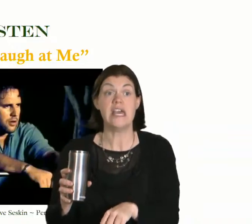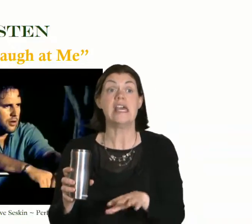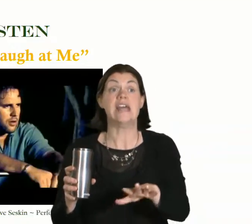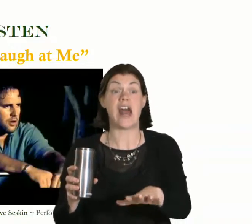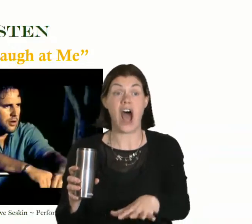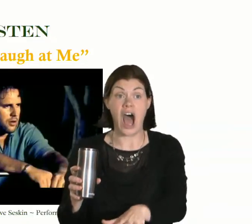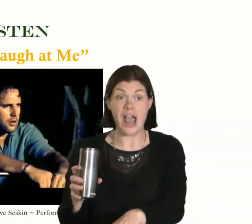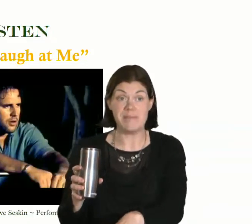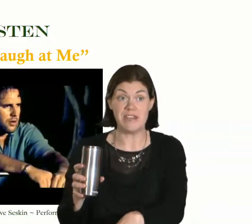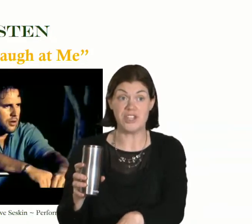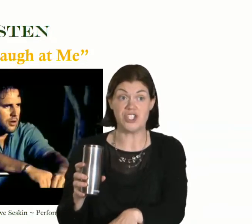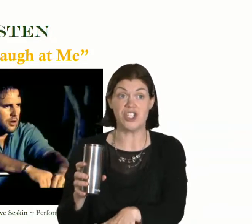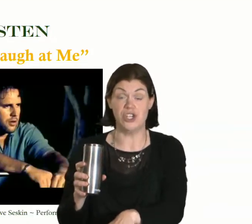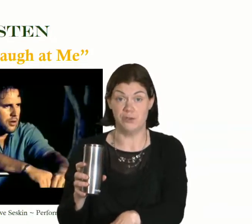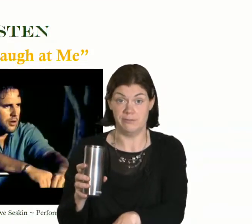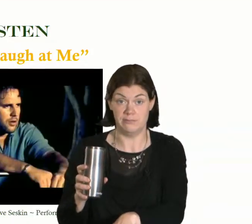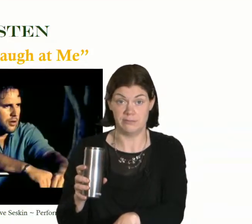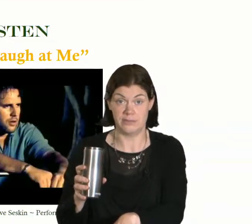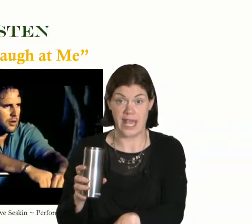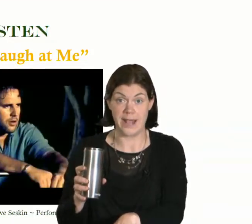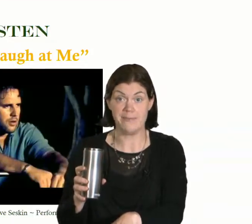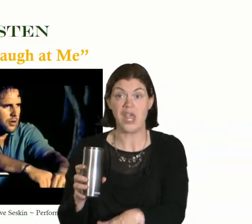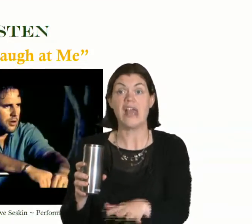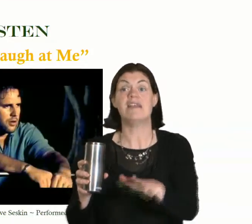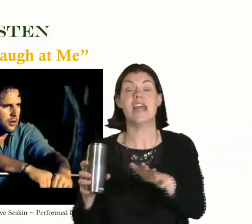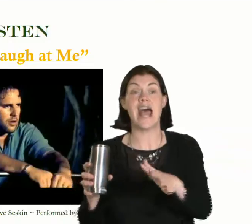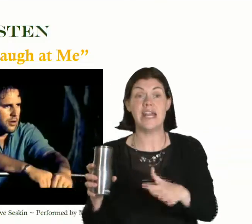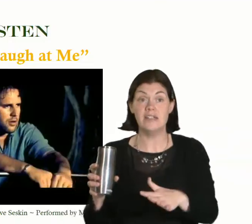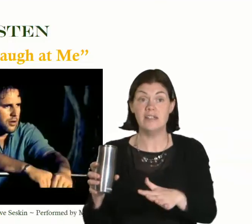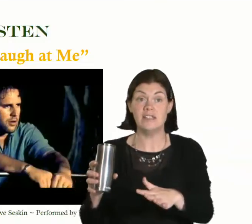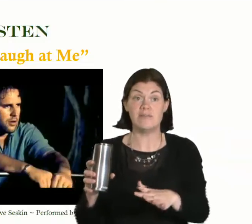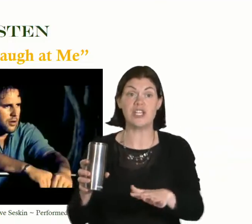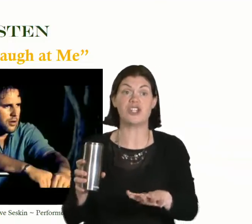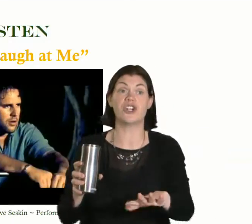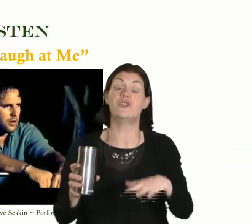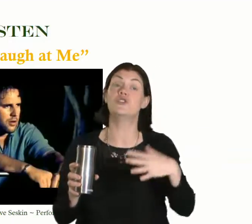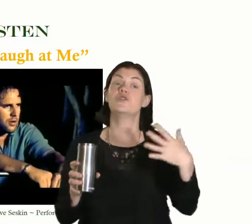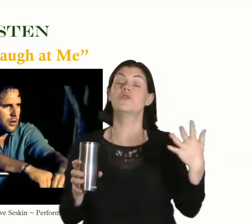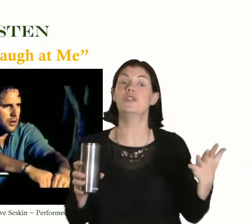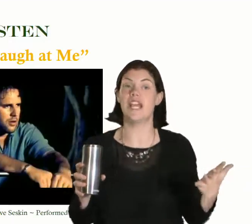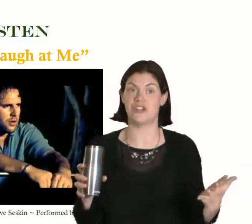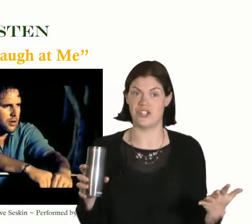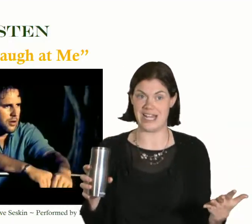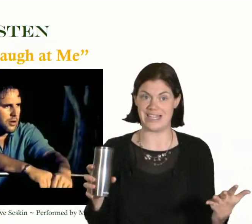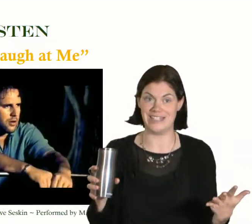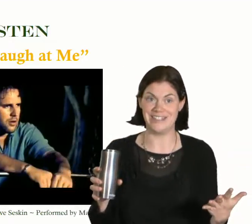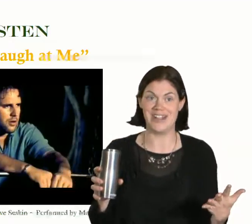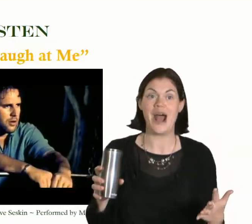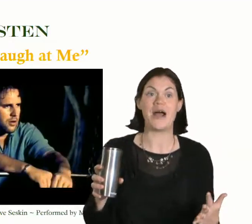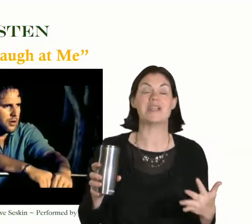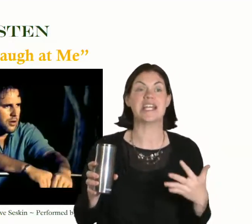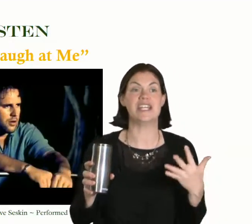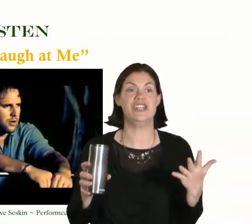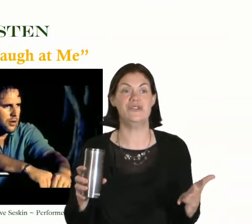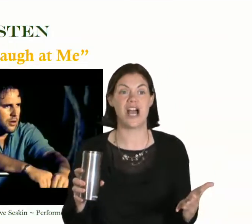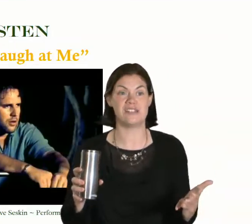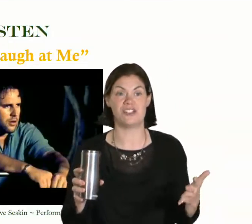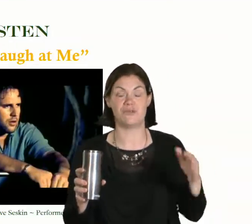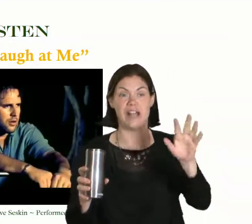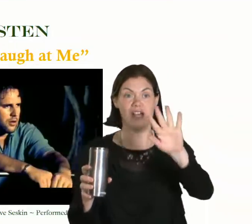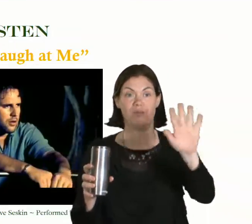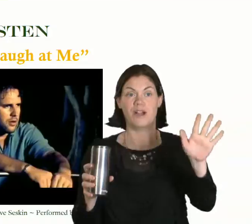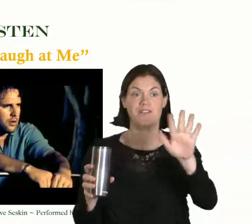song that I'm giving to you. Okay. Then to make sure you truly understand it, I'm going to get you